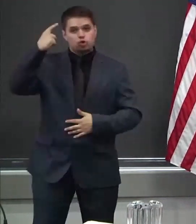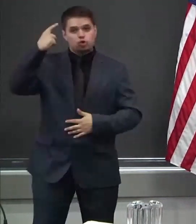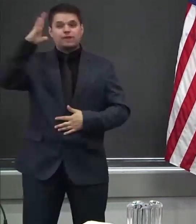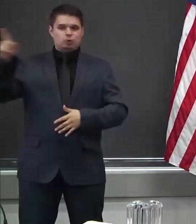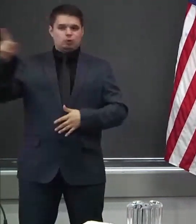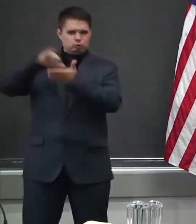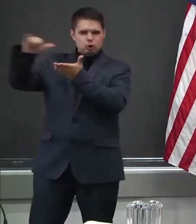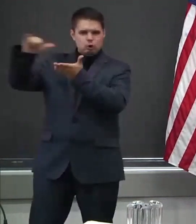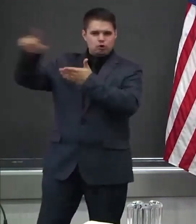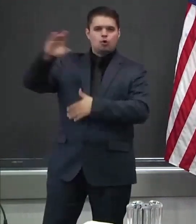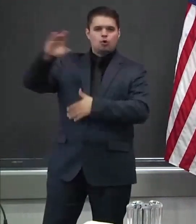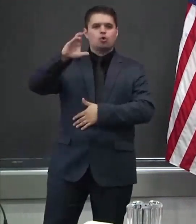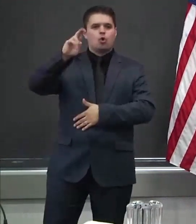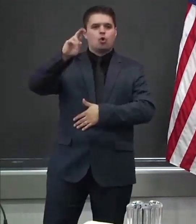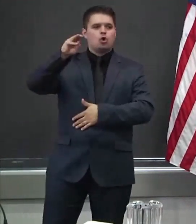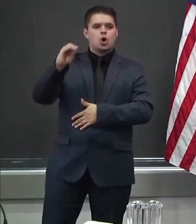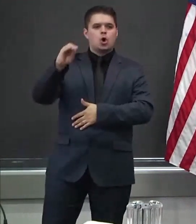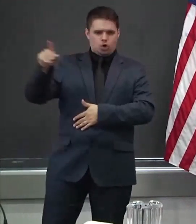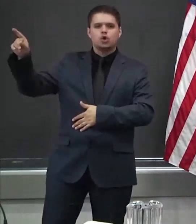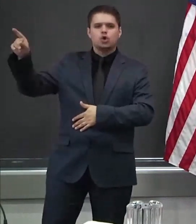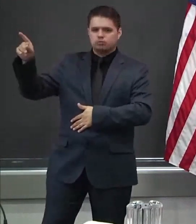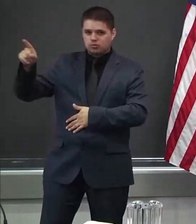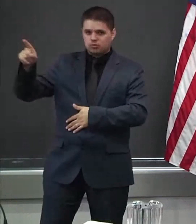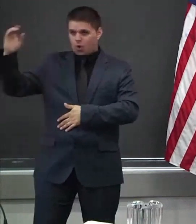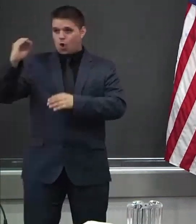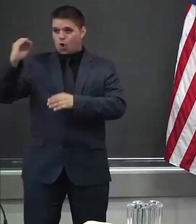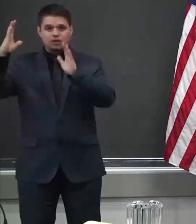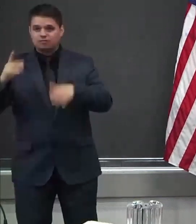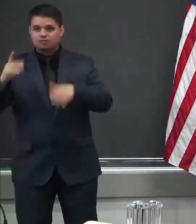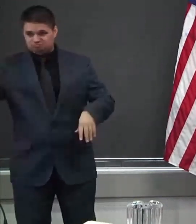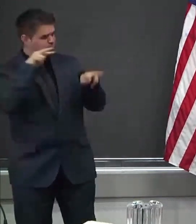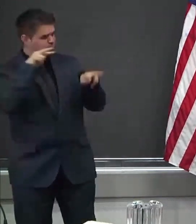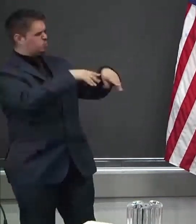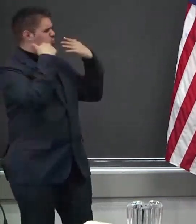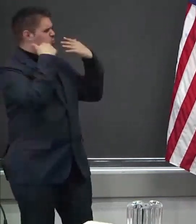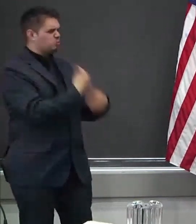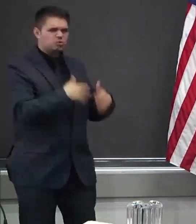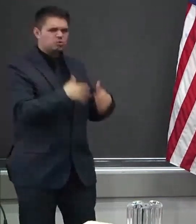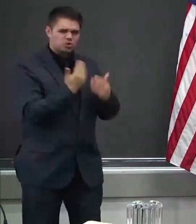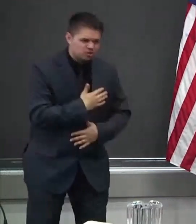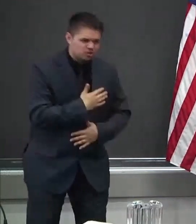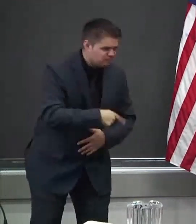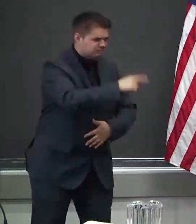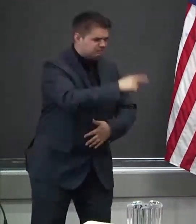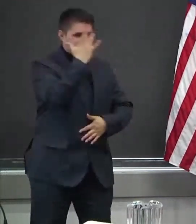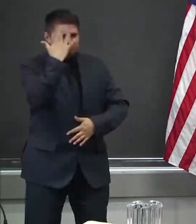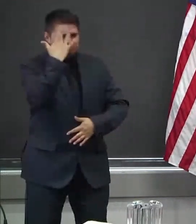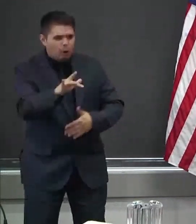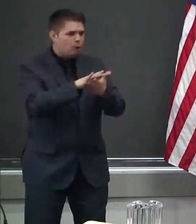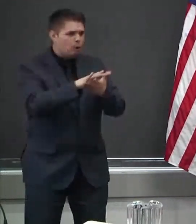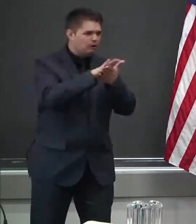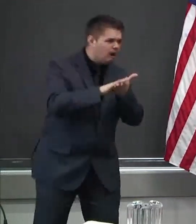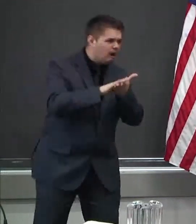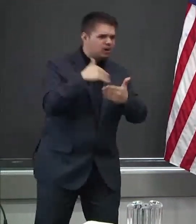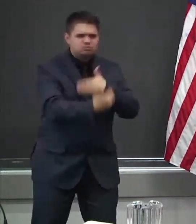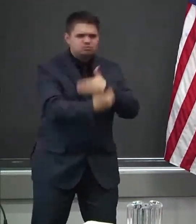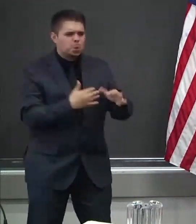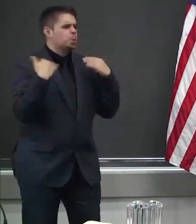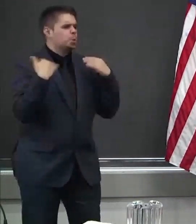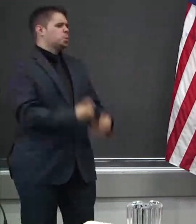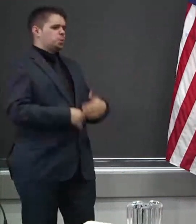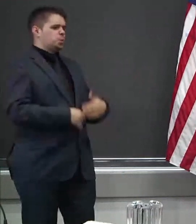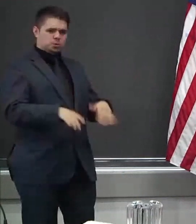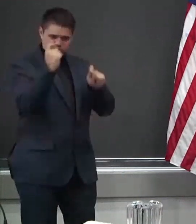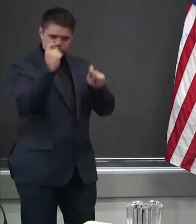both kind and smart. Today, most of us live in communities where people are venturing out a